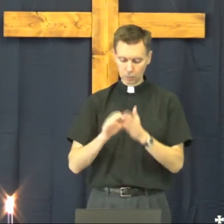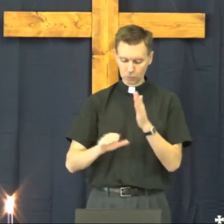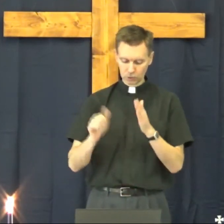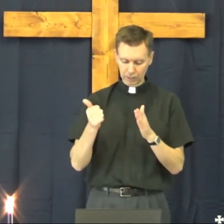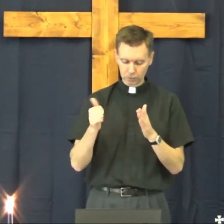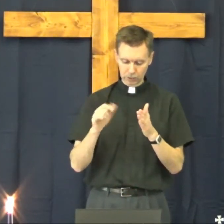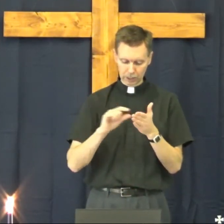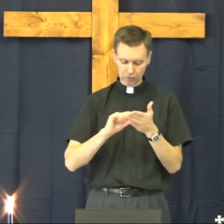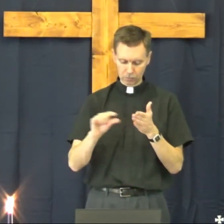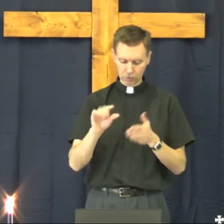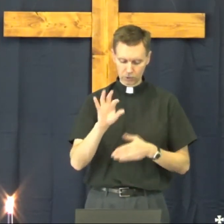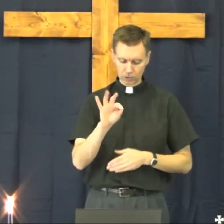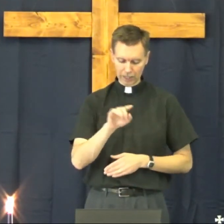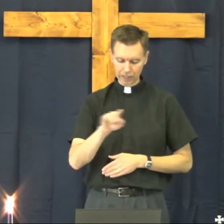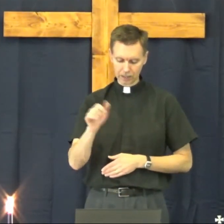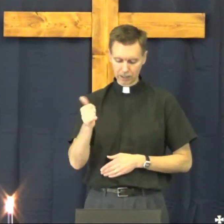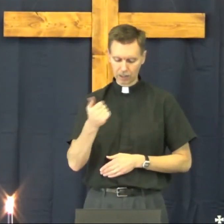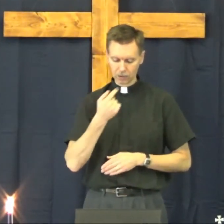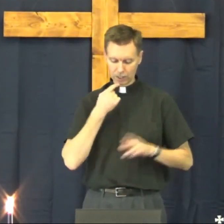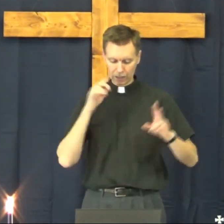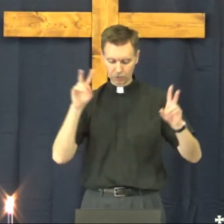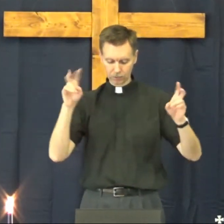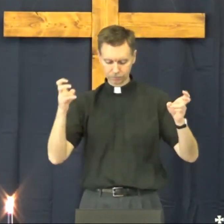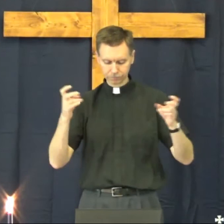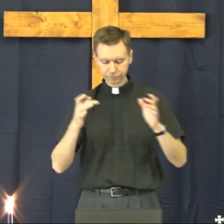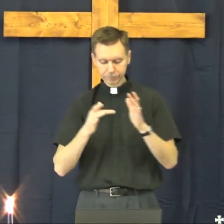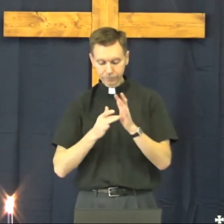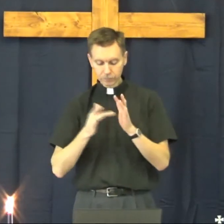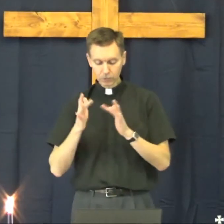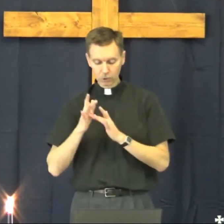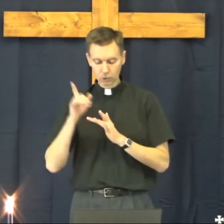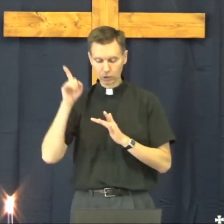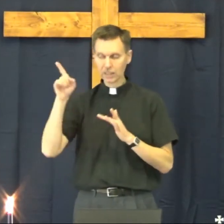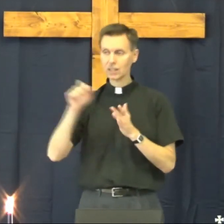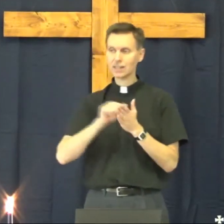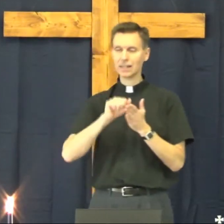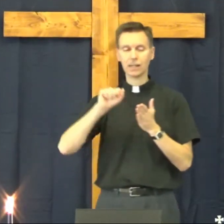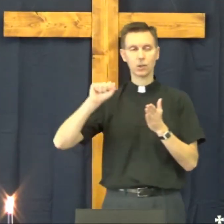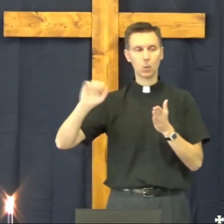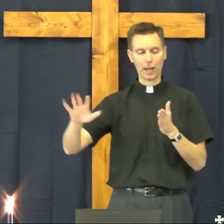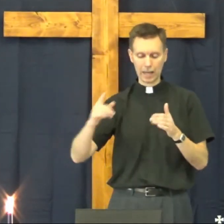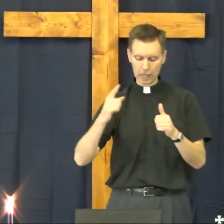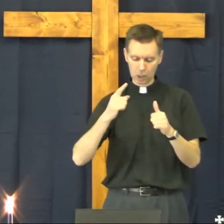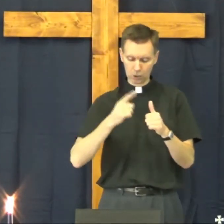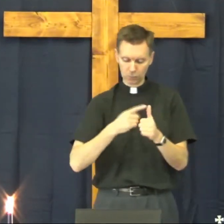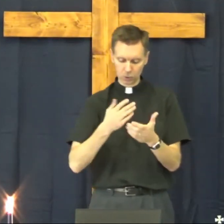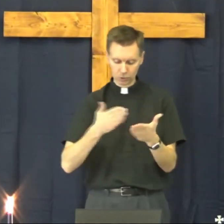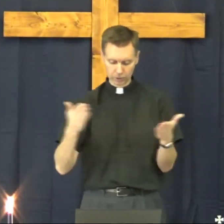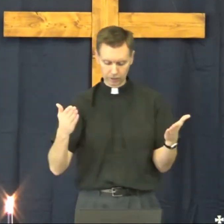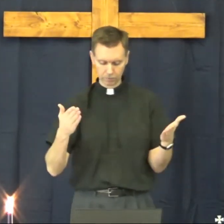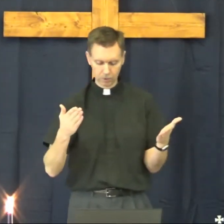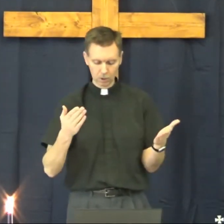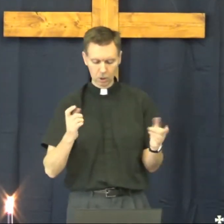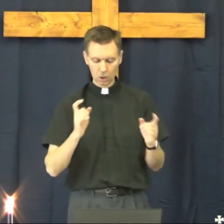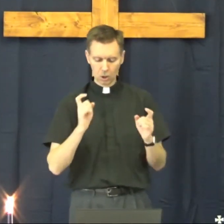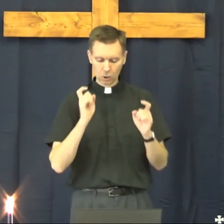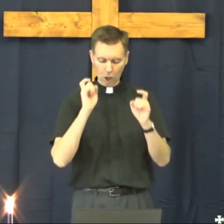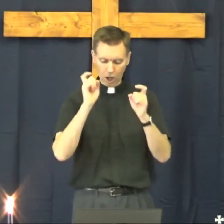Hebrews chapter 10, verses 9 to 10 says, Jesus takes away the first thing,